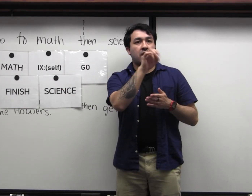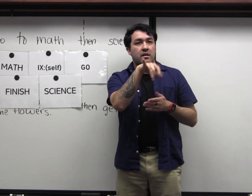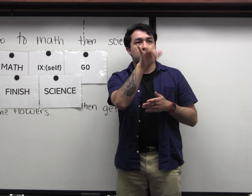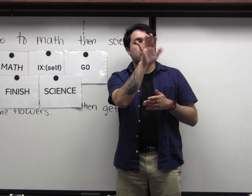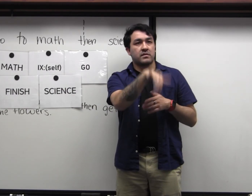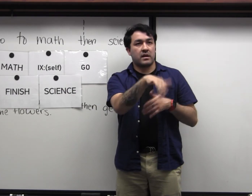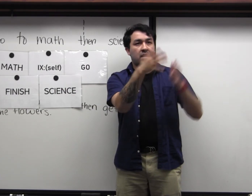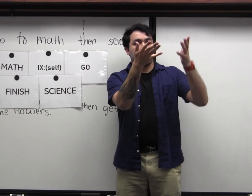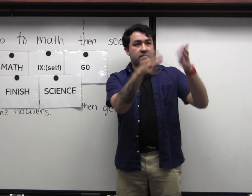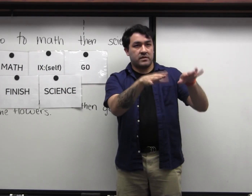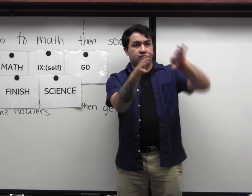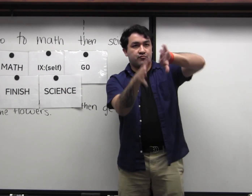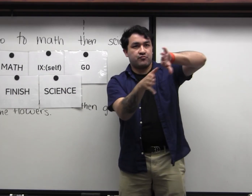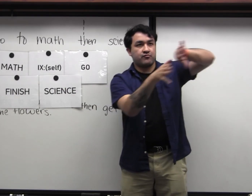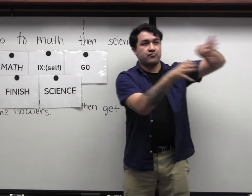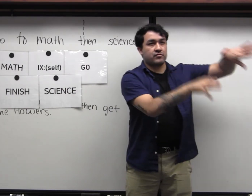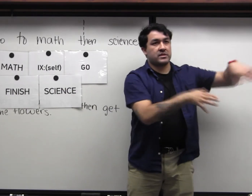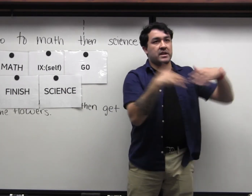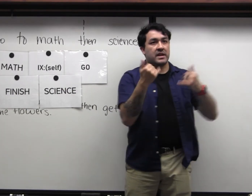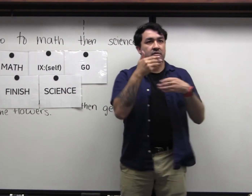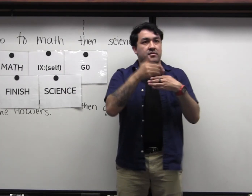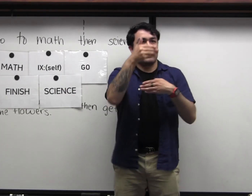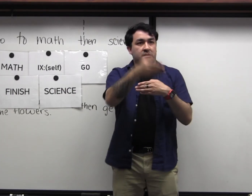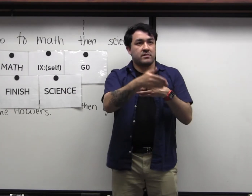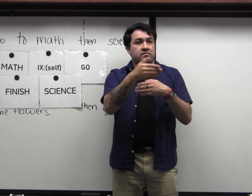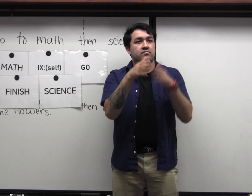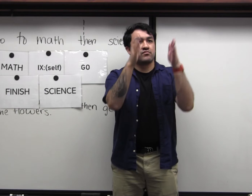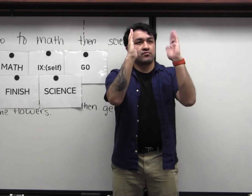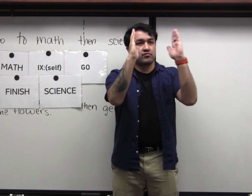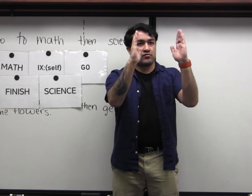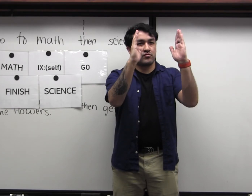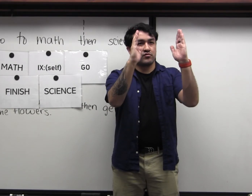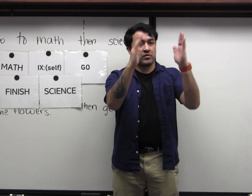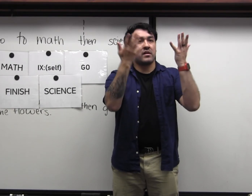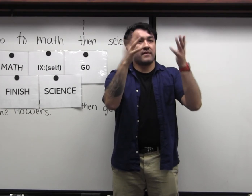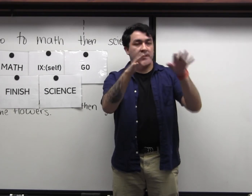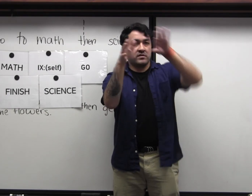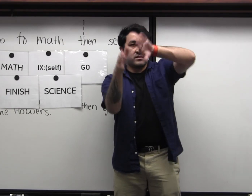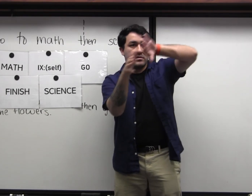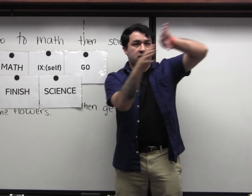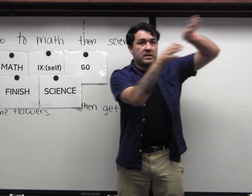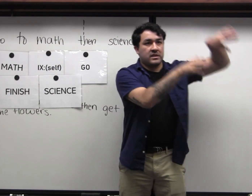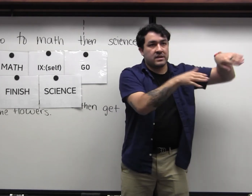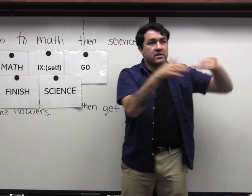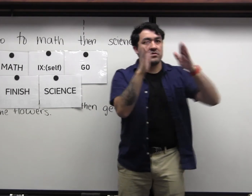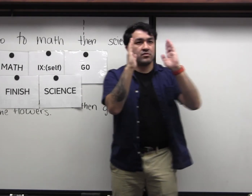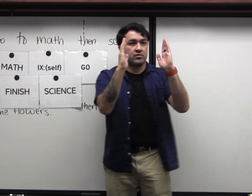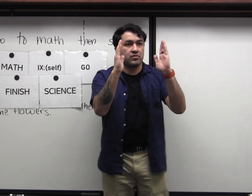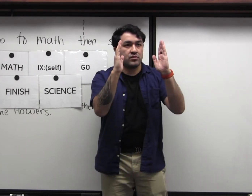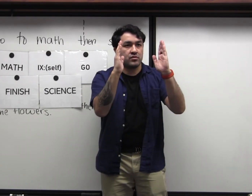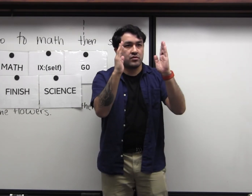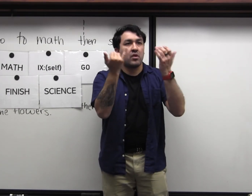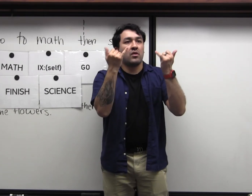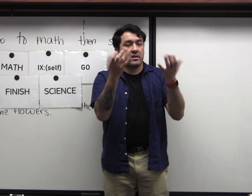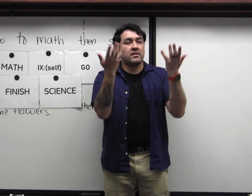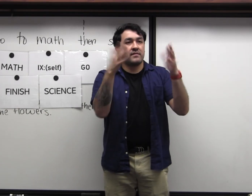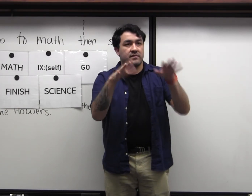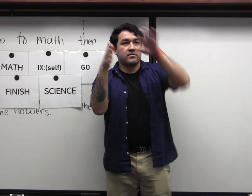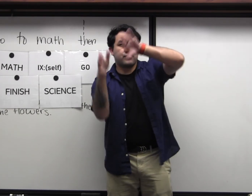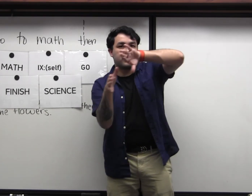that information to understand what's happening. Okay, we're done with the morning routine, on to the next part of the day. Okay, we're done with that part of the routine, next part of the day. Great, we're done